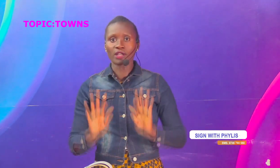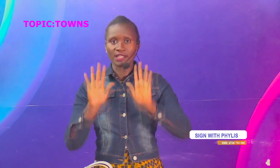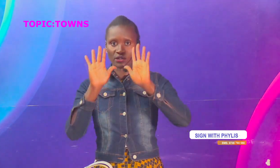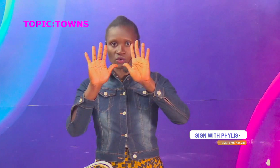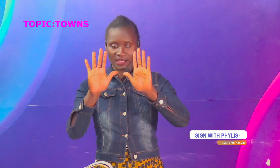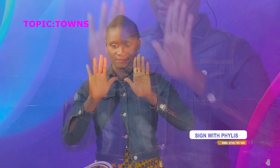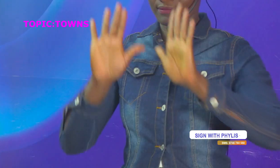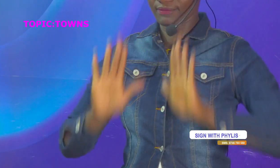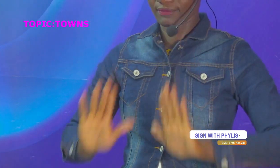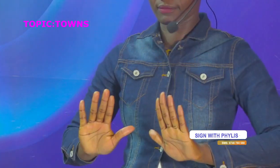one.